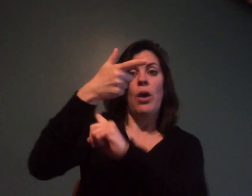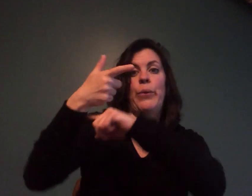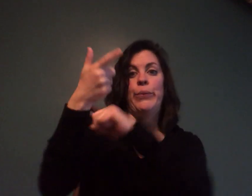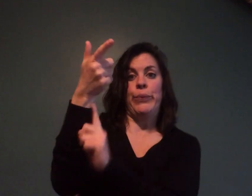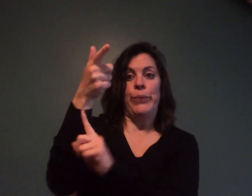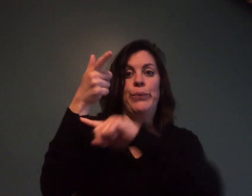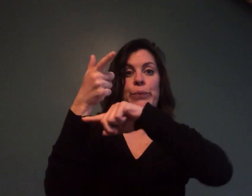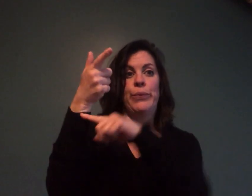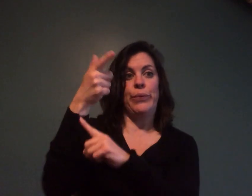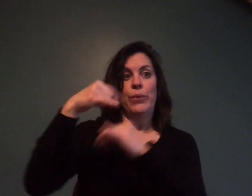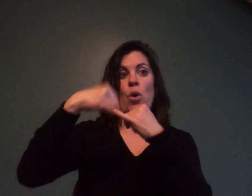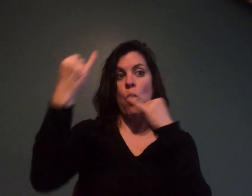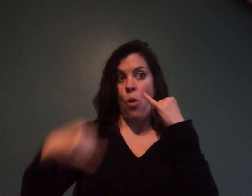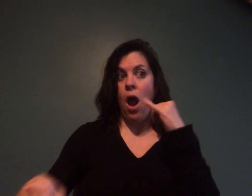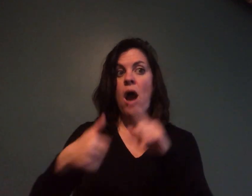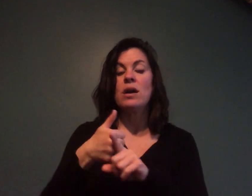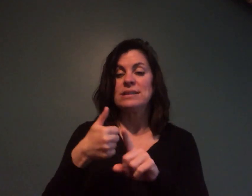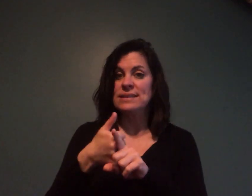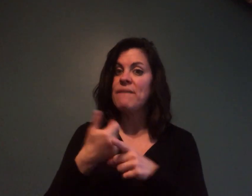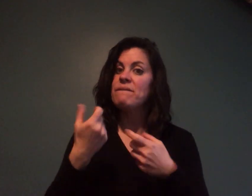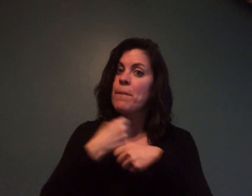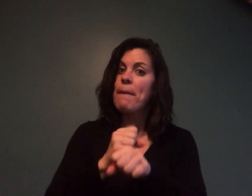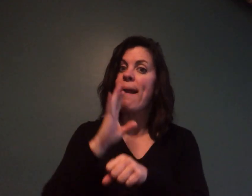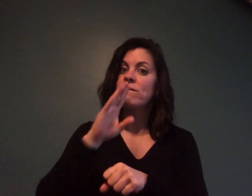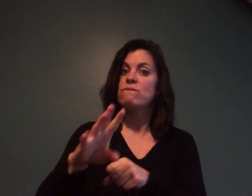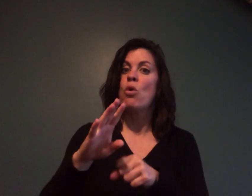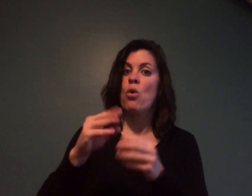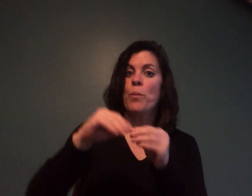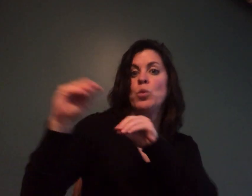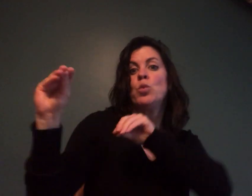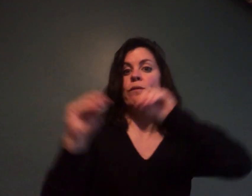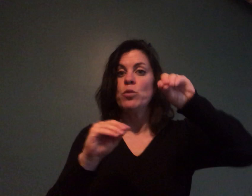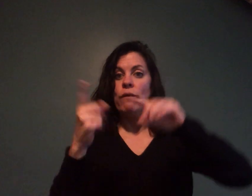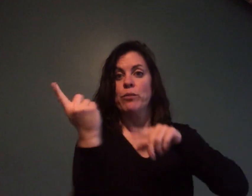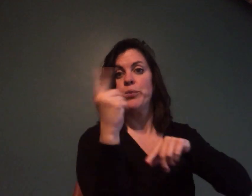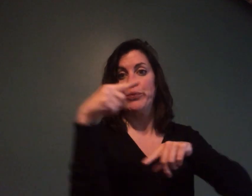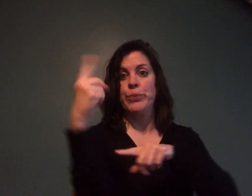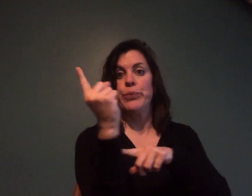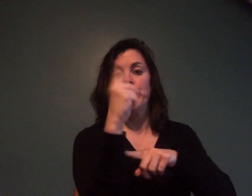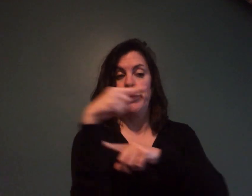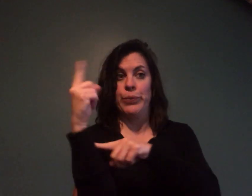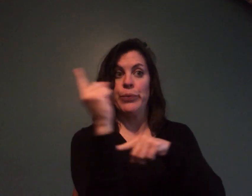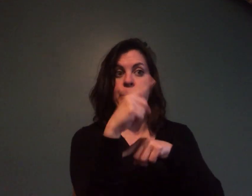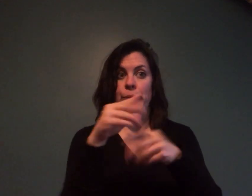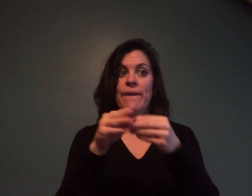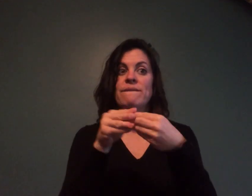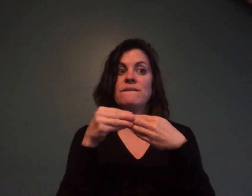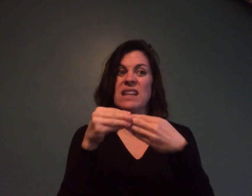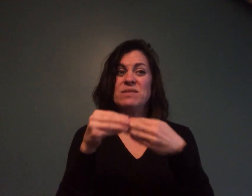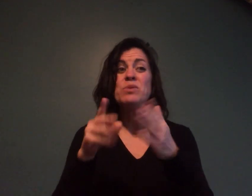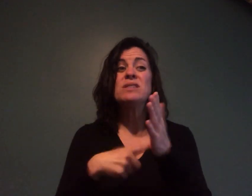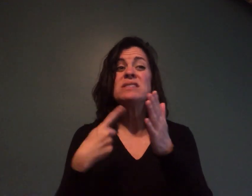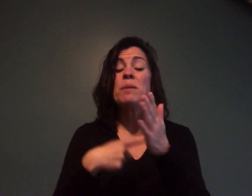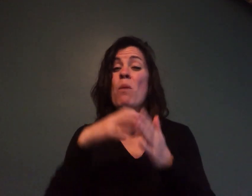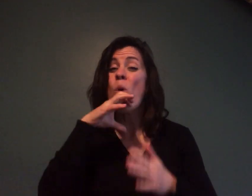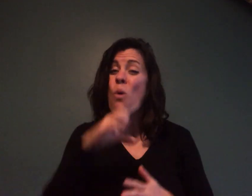cord within here is not dry rotted or fall apart. So again, we go back to the old saying, inspect